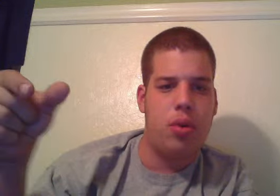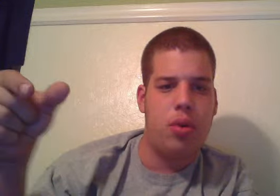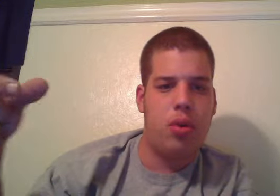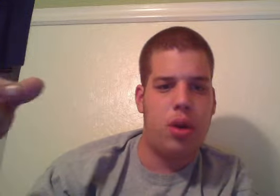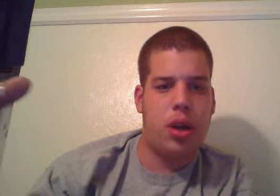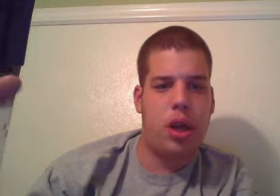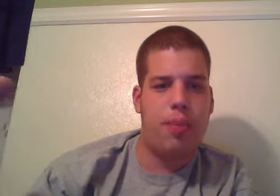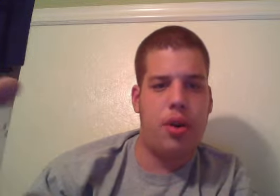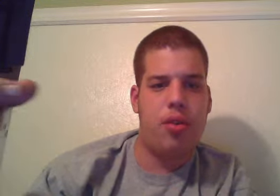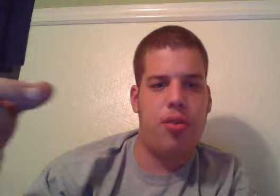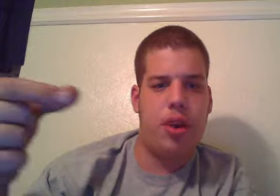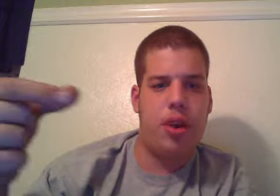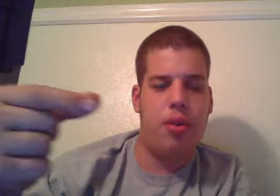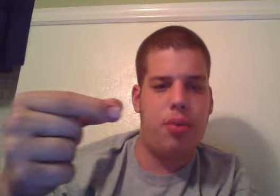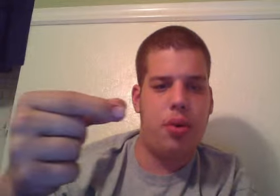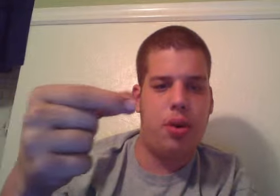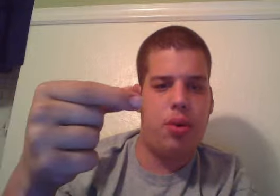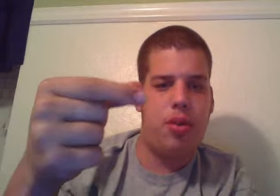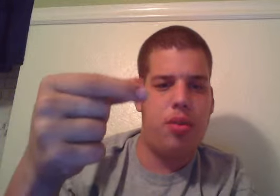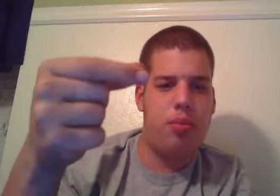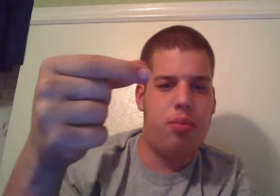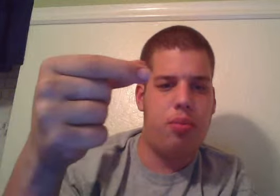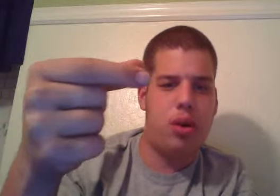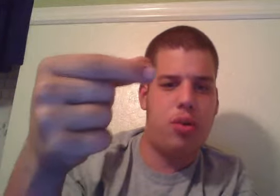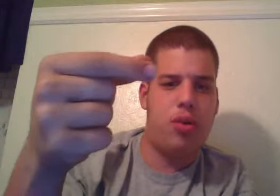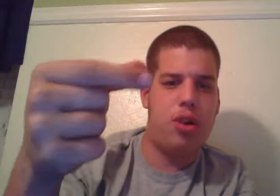Got to keep it straight, always, always straight.